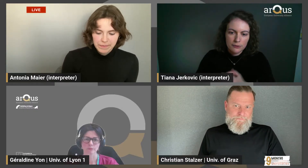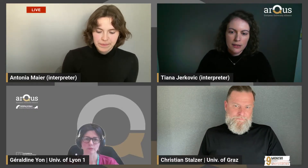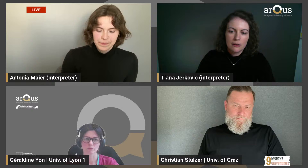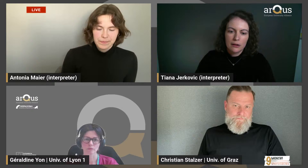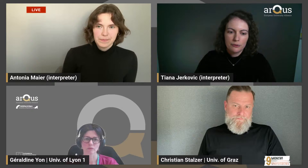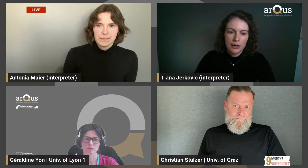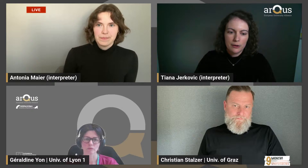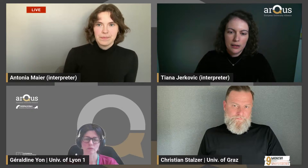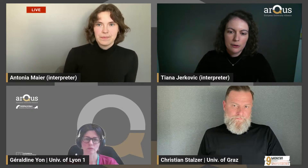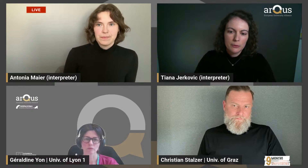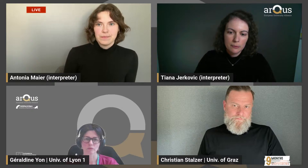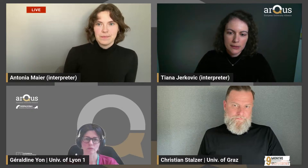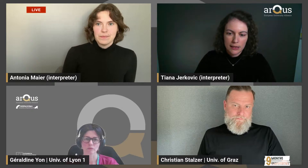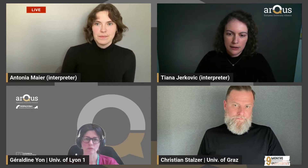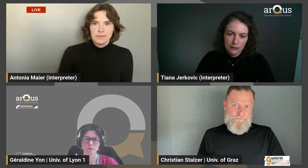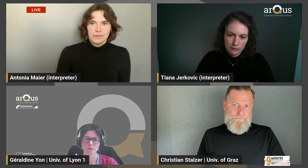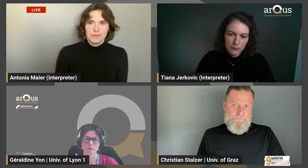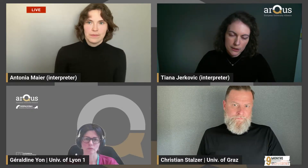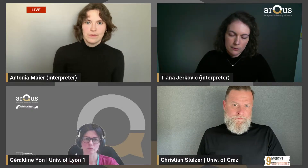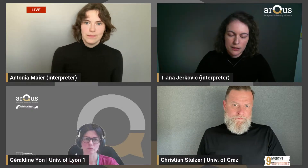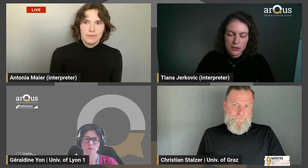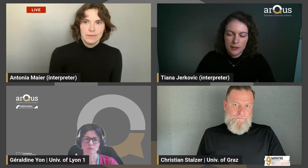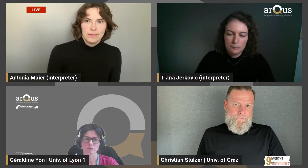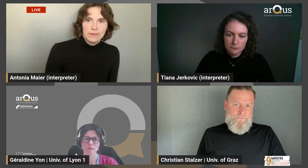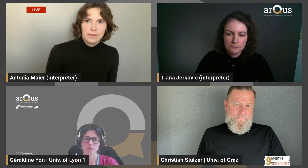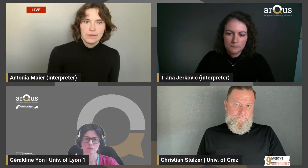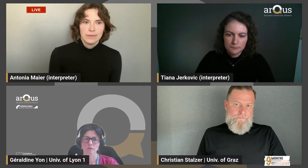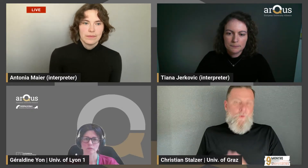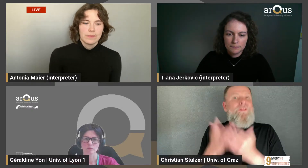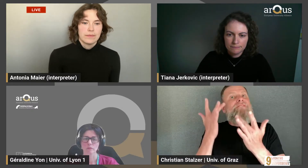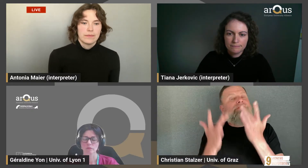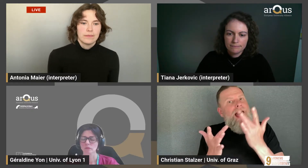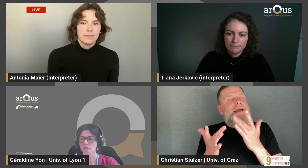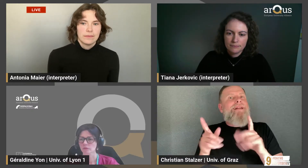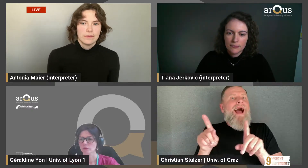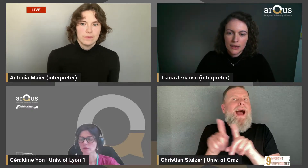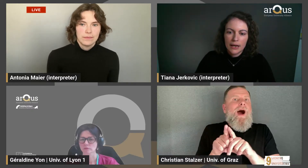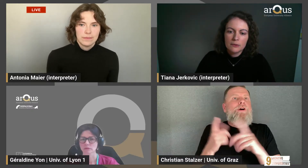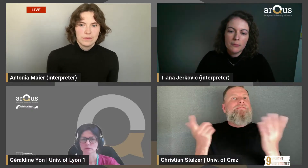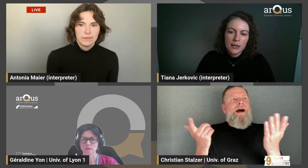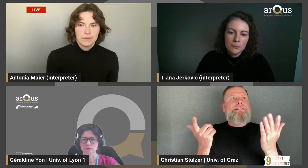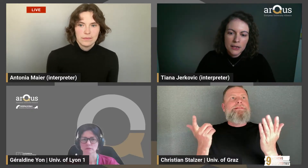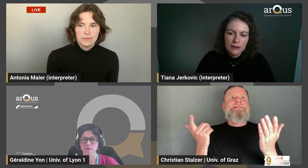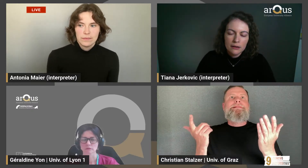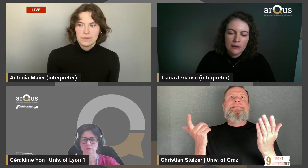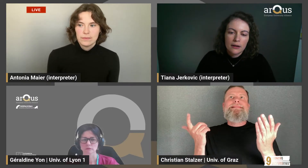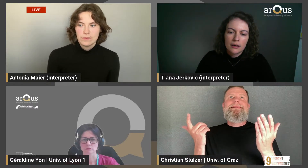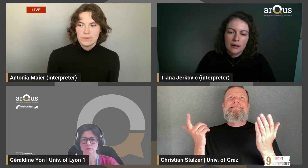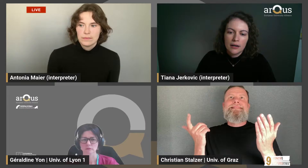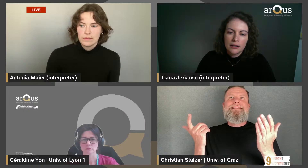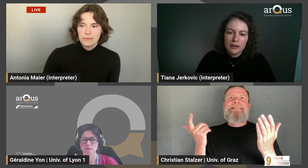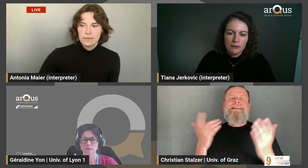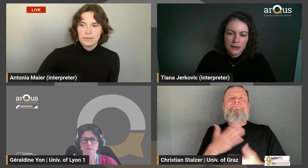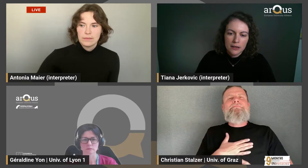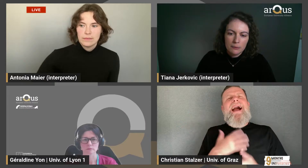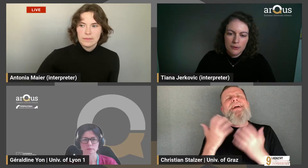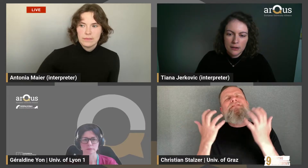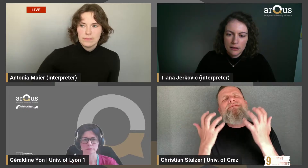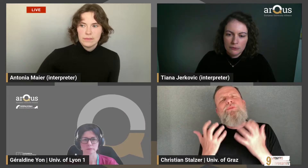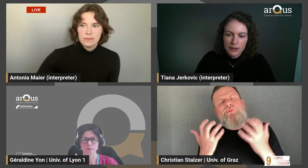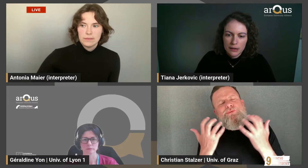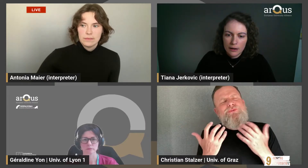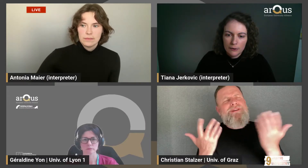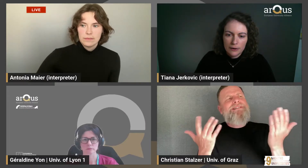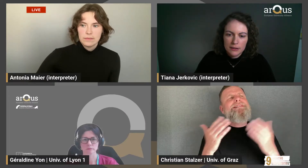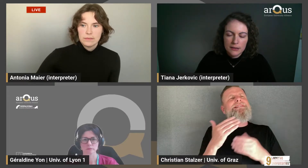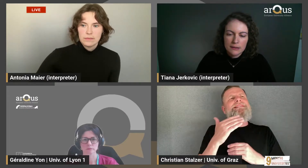just something that a lot of hearing people say, which is quite a shame. And maybe another thing that I'm thinking